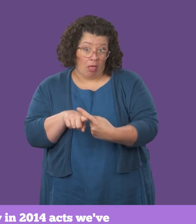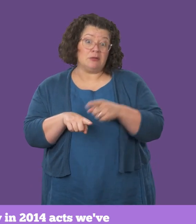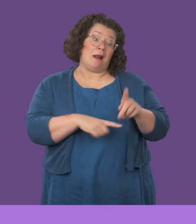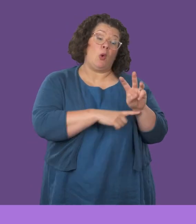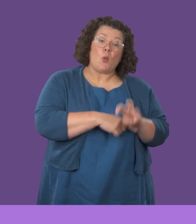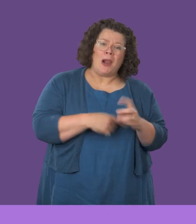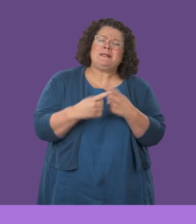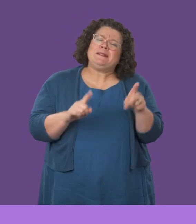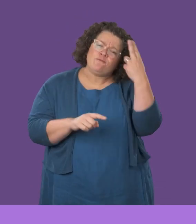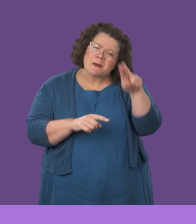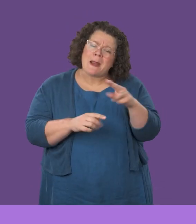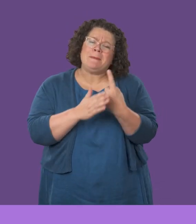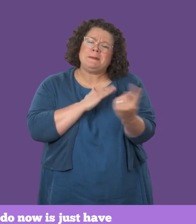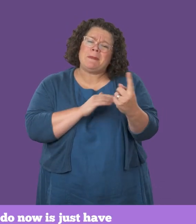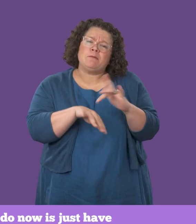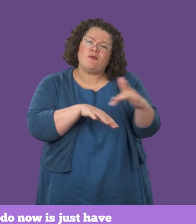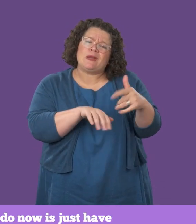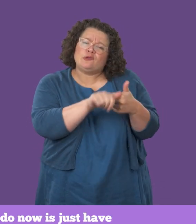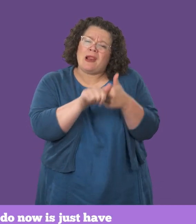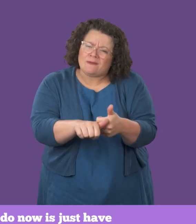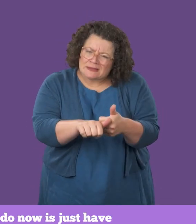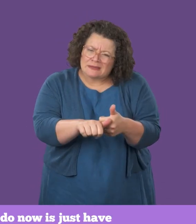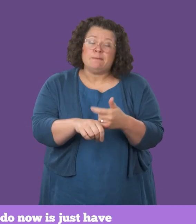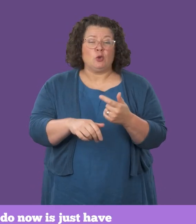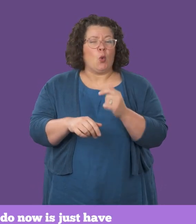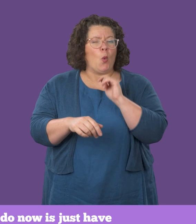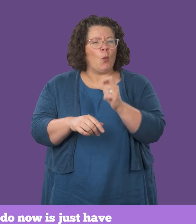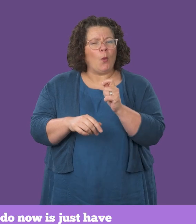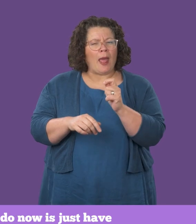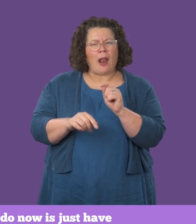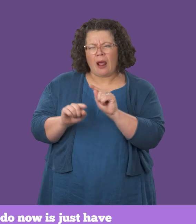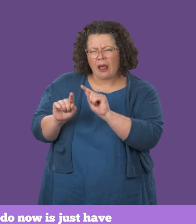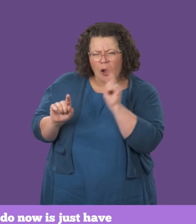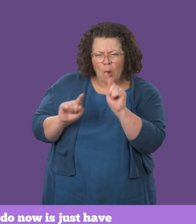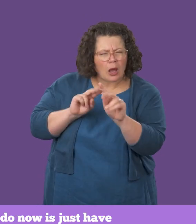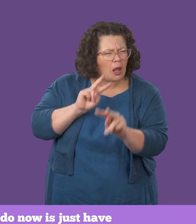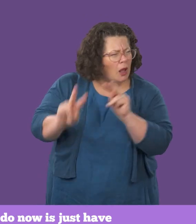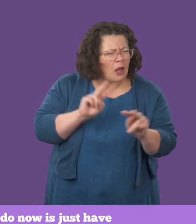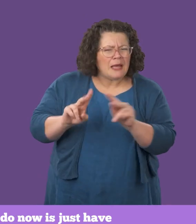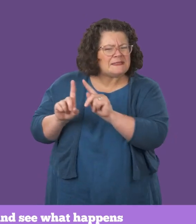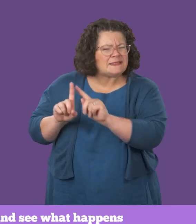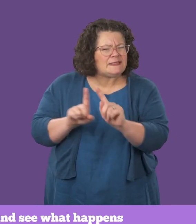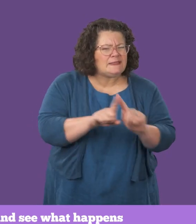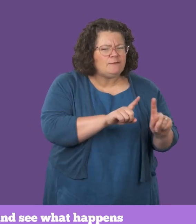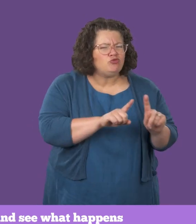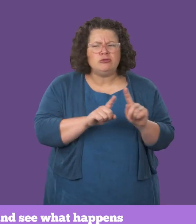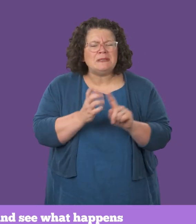Wales, independent professional advocacy. So what we're going to do now is just have a little look at when those different bits of legislation cross over